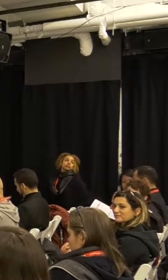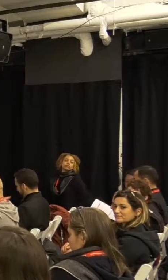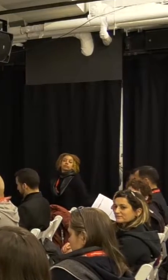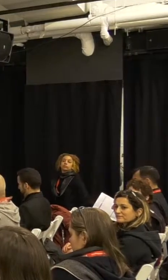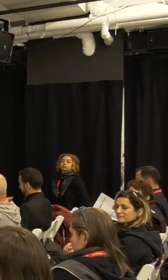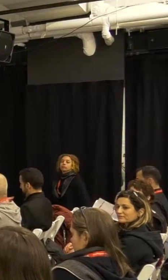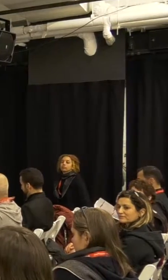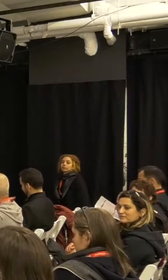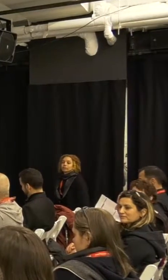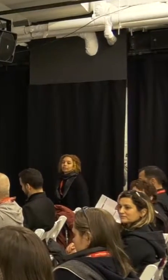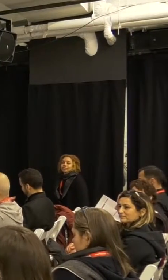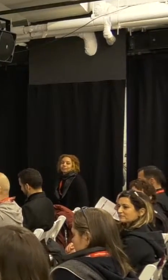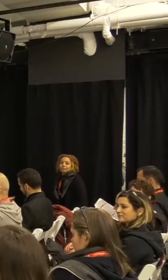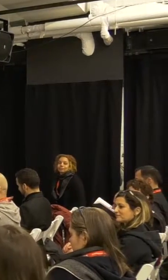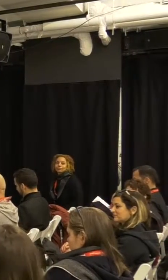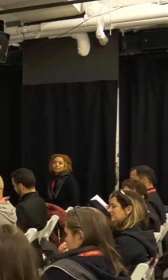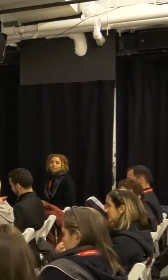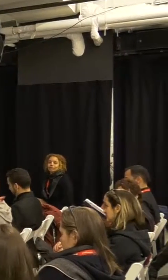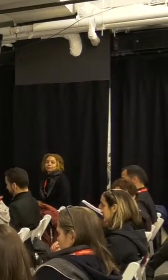Who here is a funder of dance?